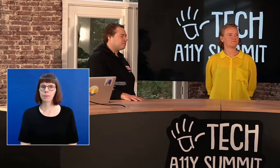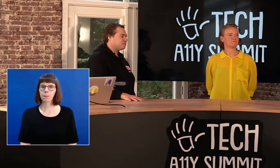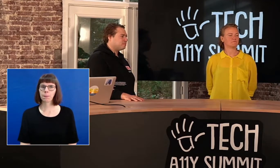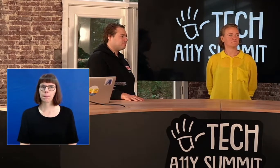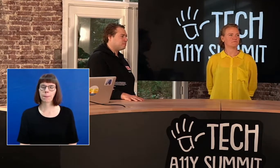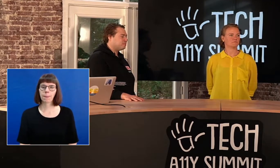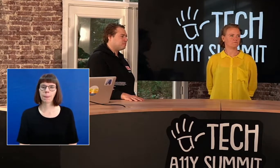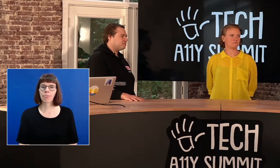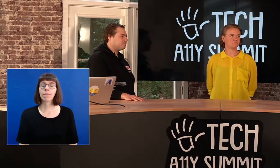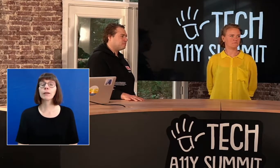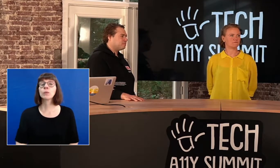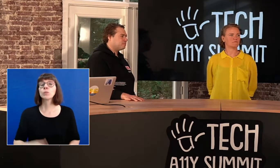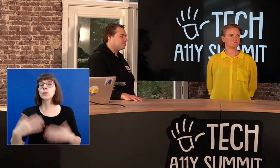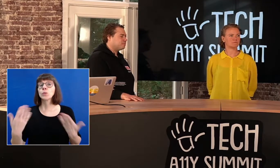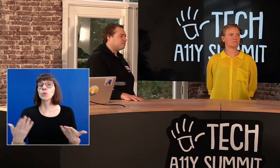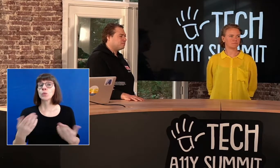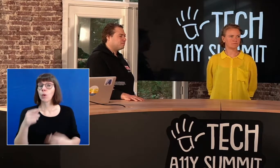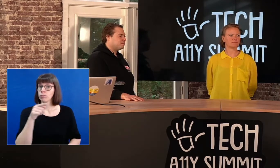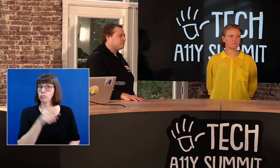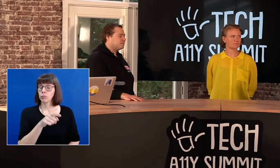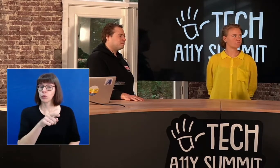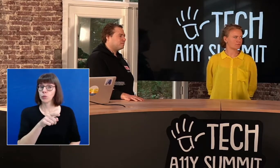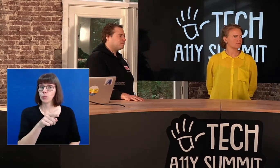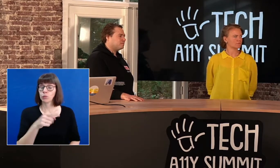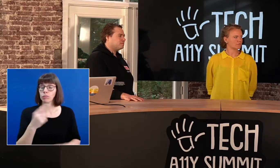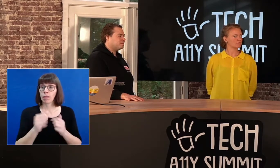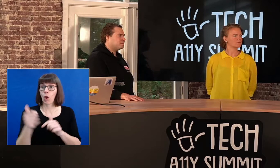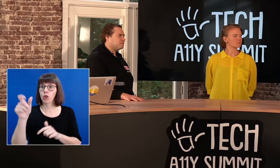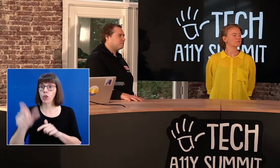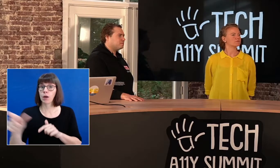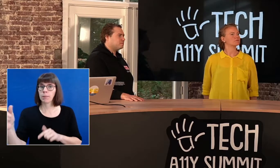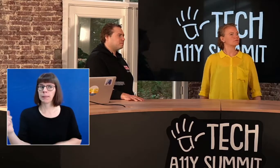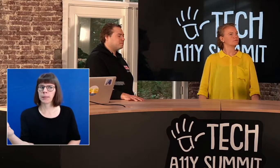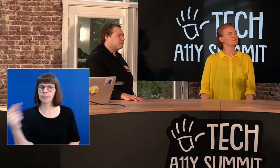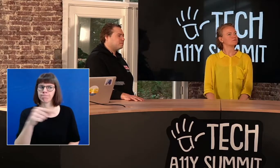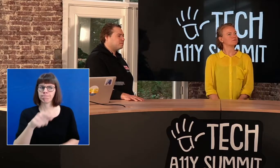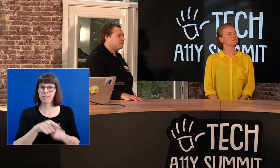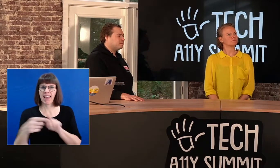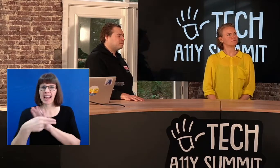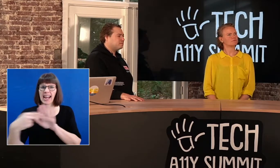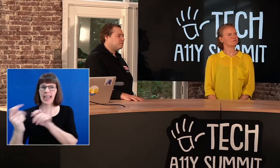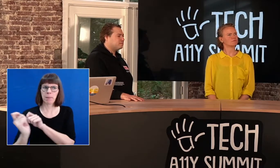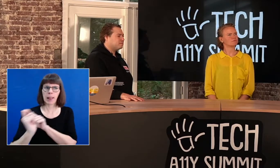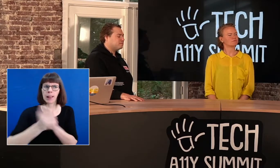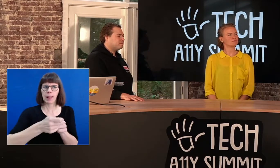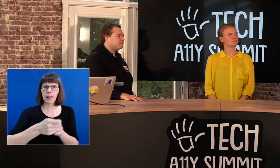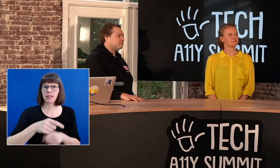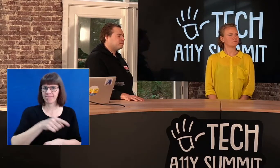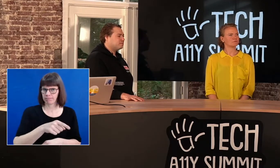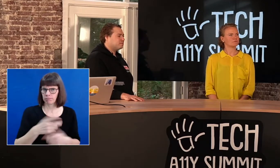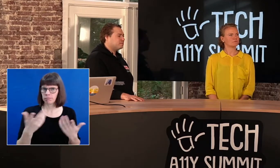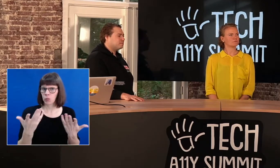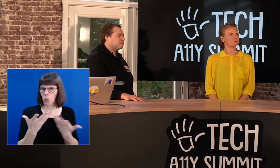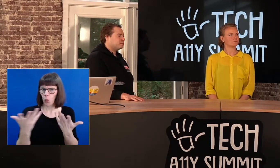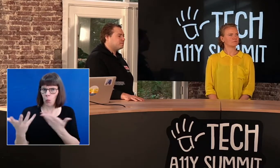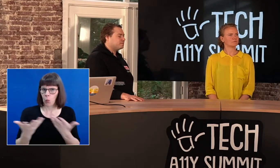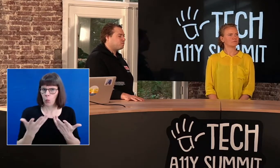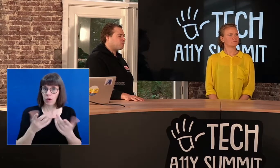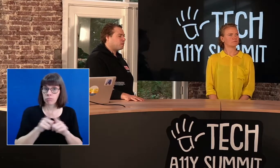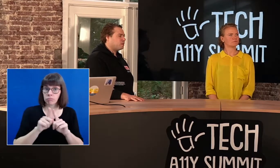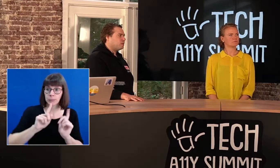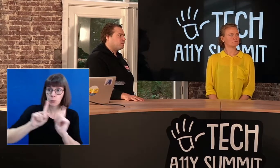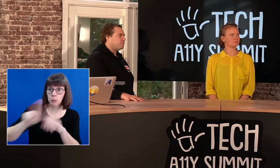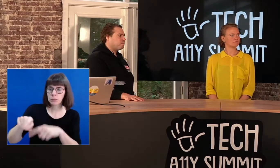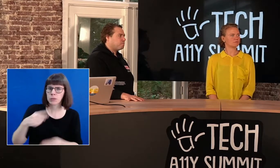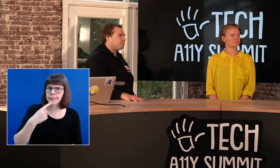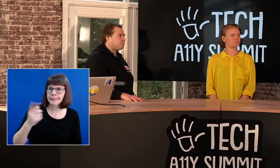are actually being labeled? Like, do you confront them, or what do you tell them? What does that? How